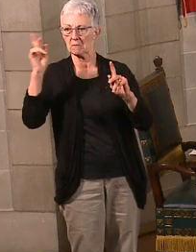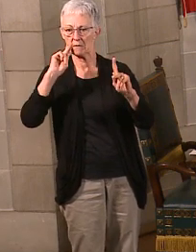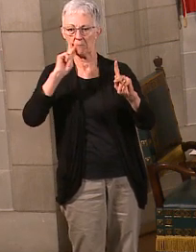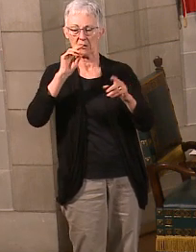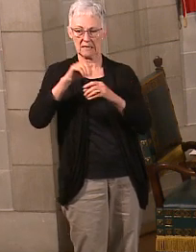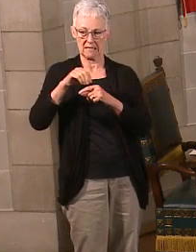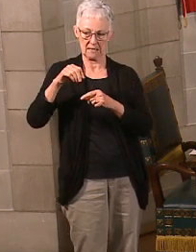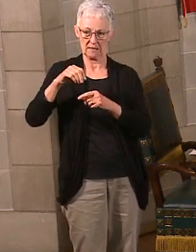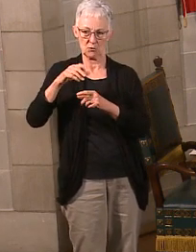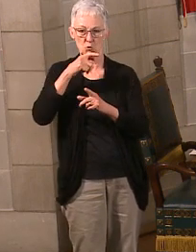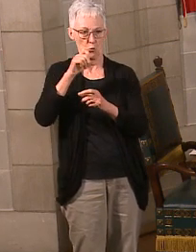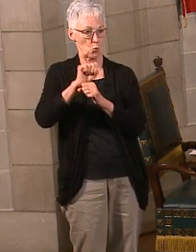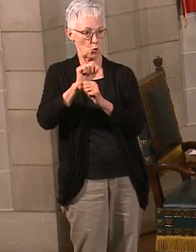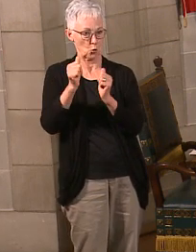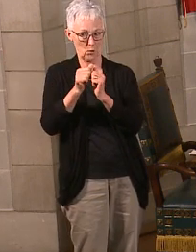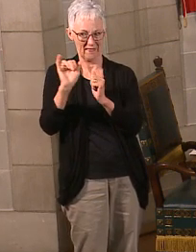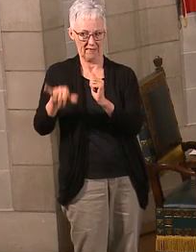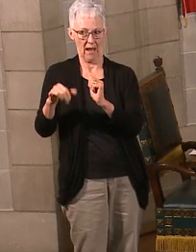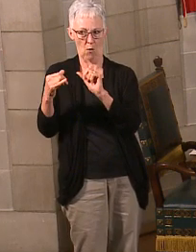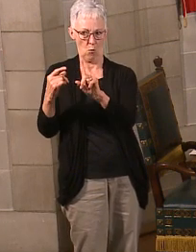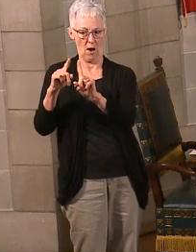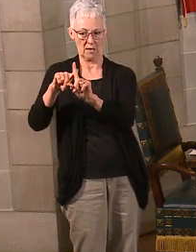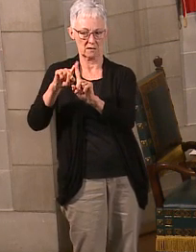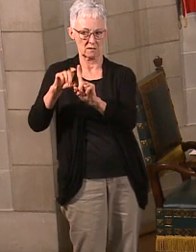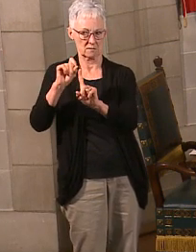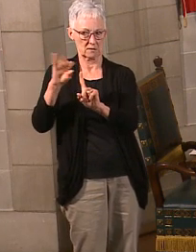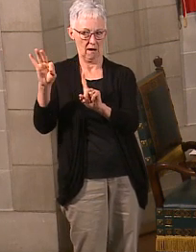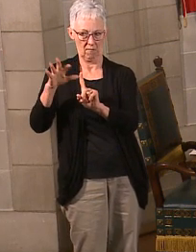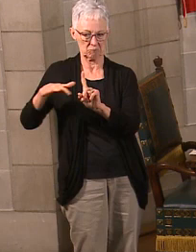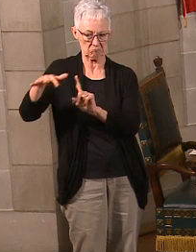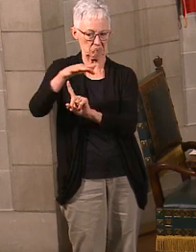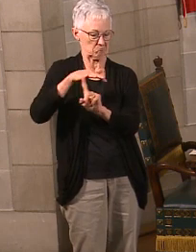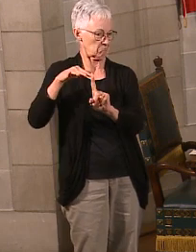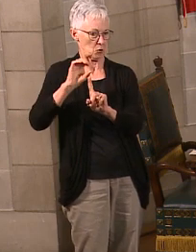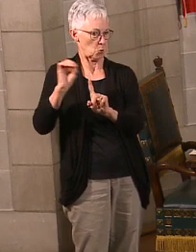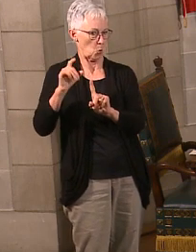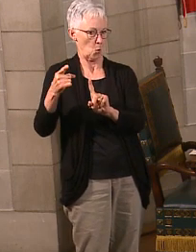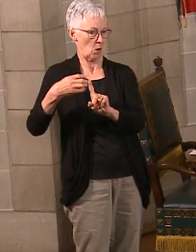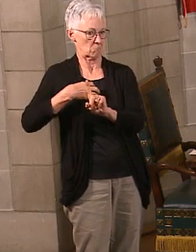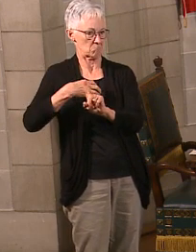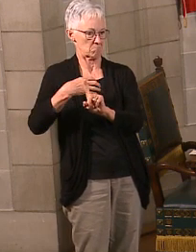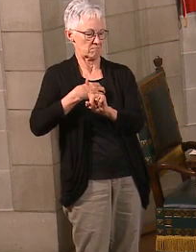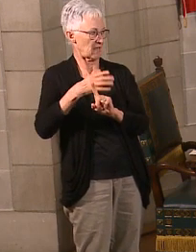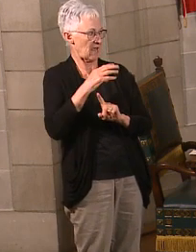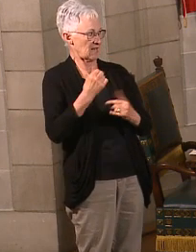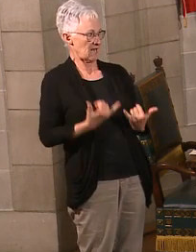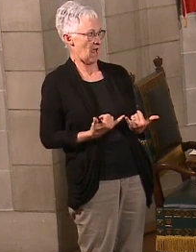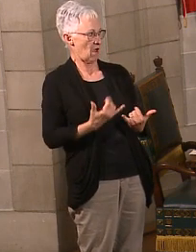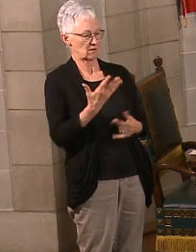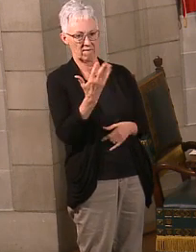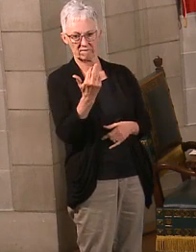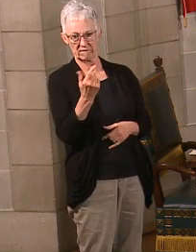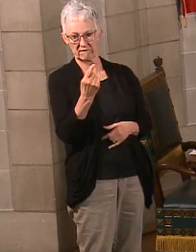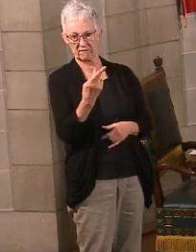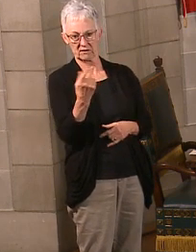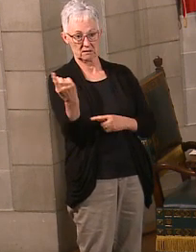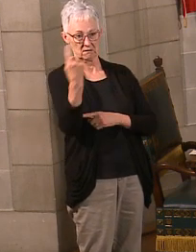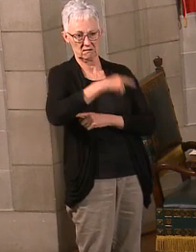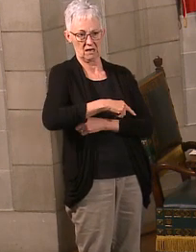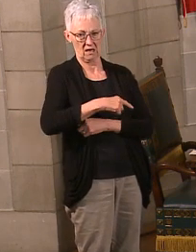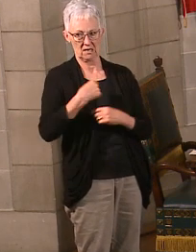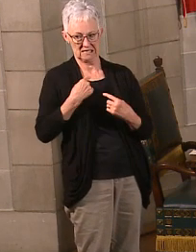our knowledge. So, and then as I say, today is day 15 since the employee was last in the workplace, and we still don't have anyone that's